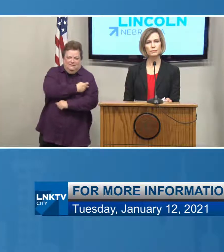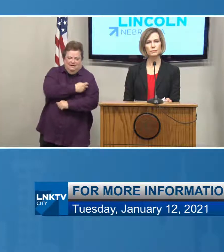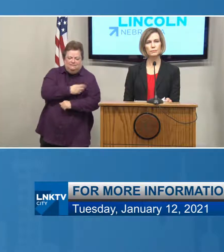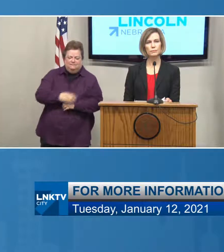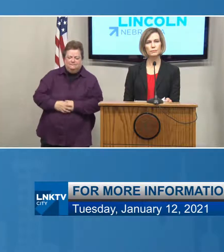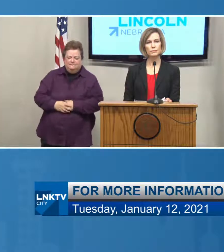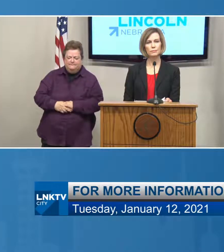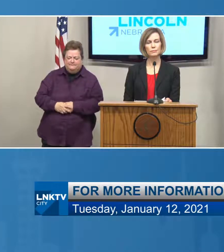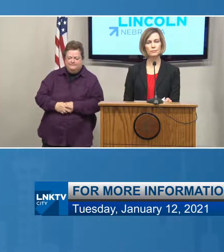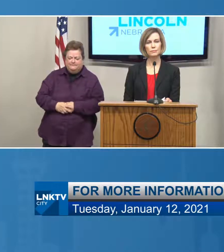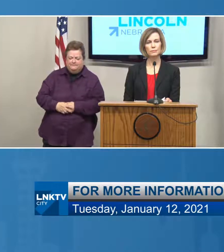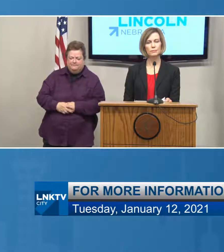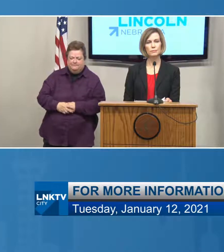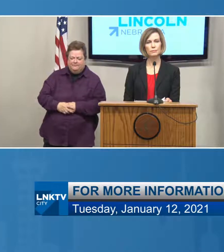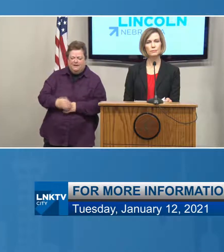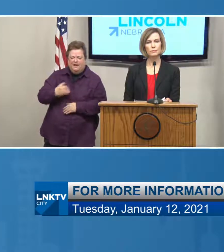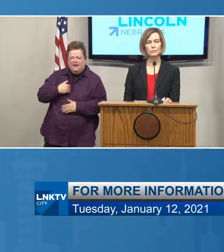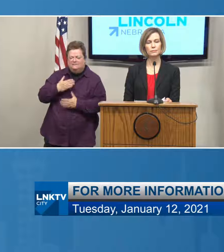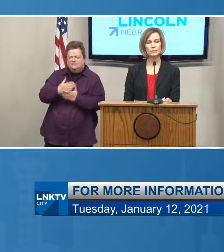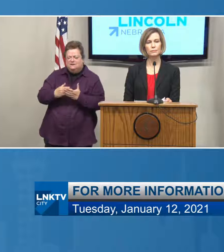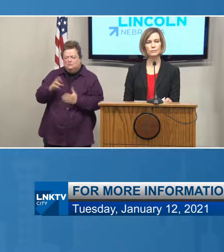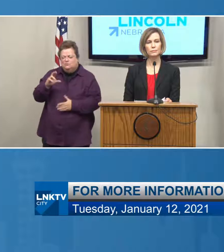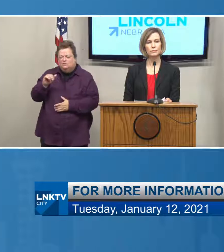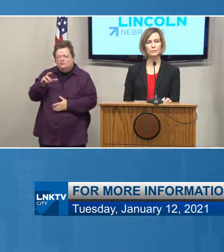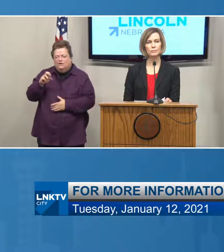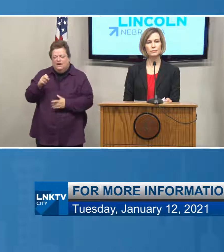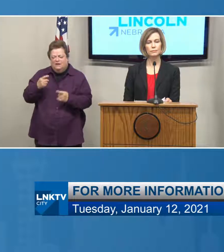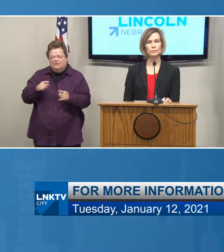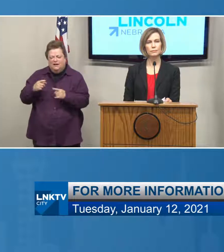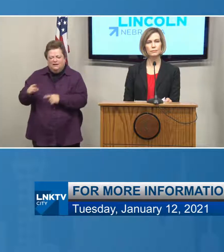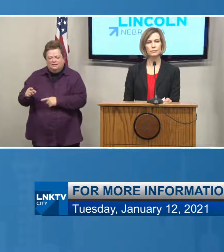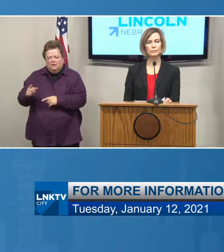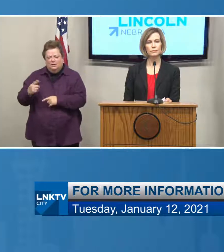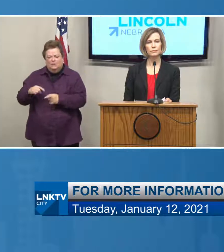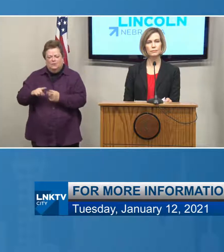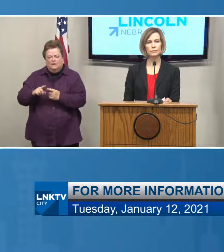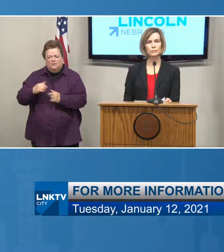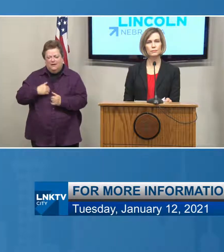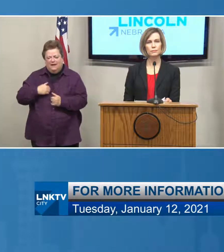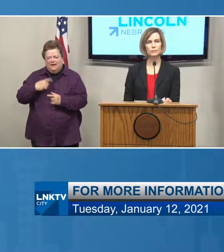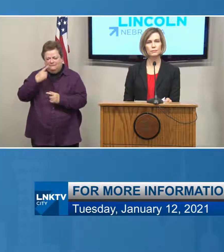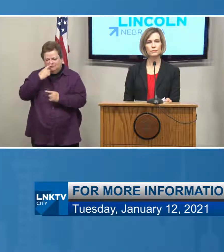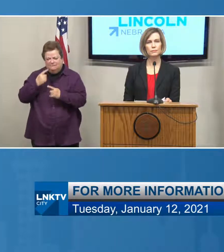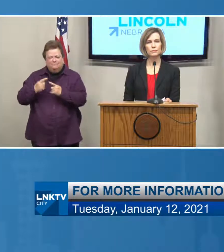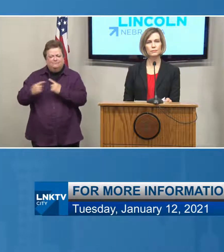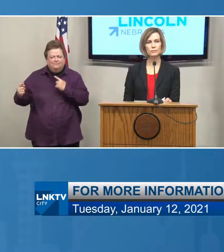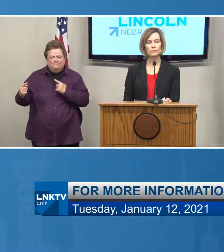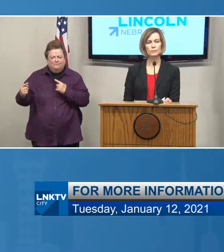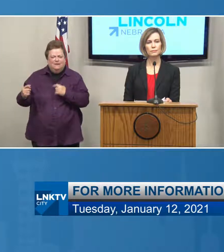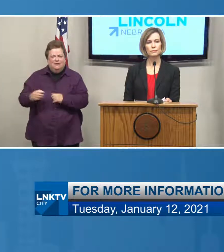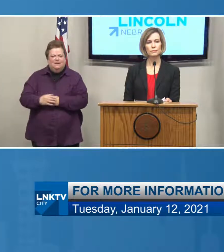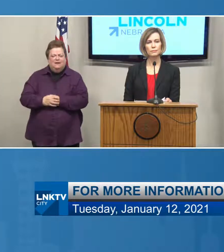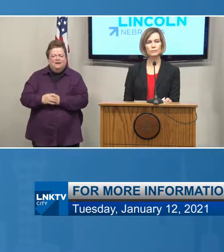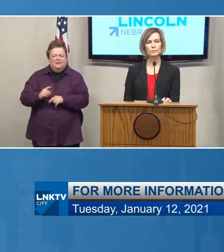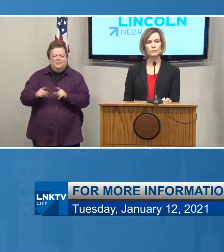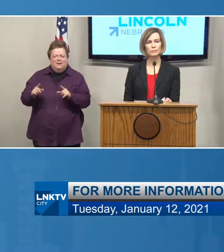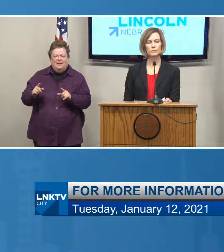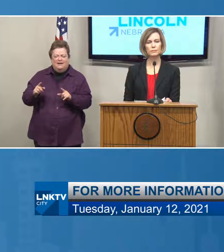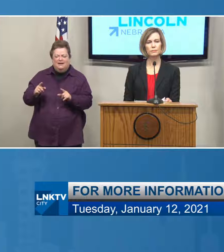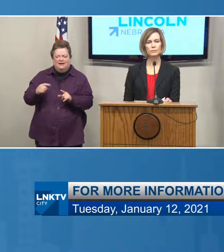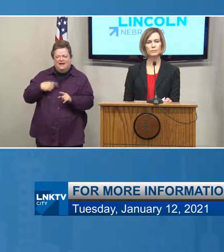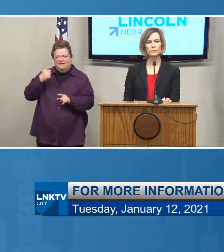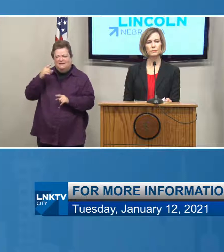some rare cases of anaphylaxis. I think it numbers in the